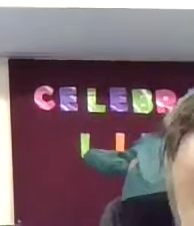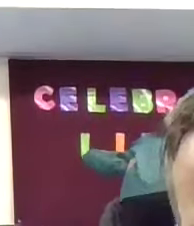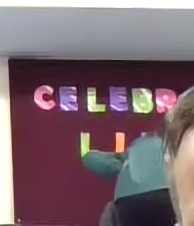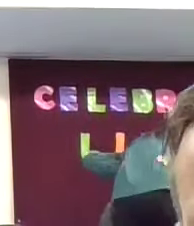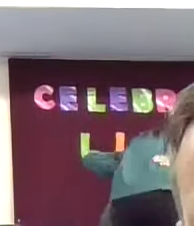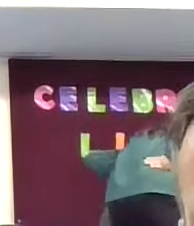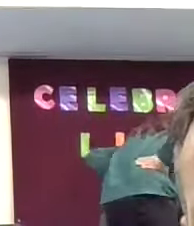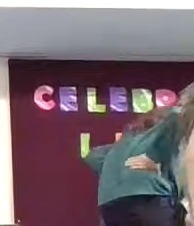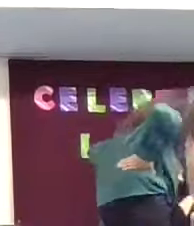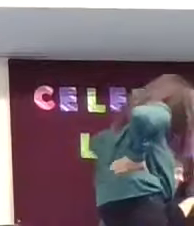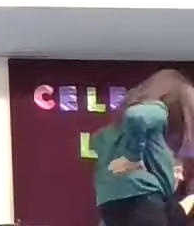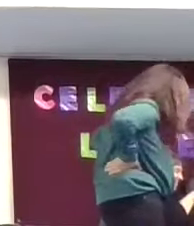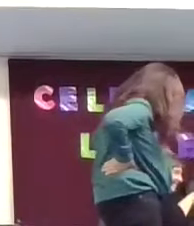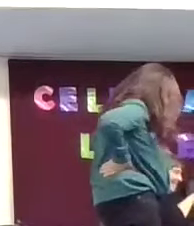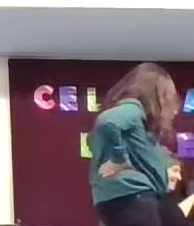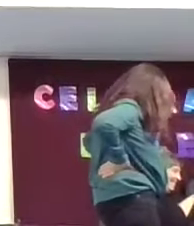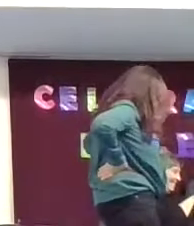Participants.